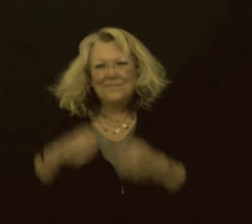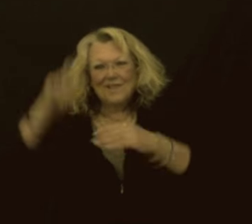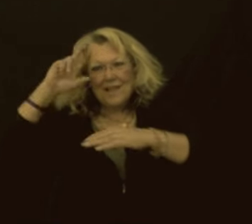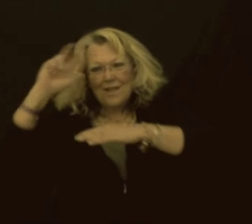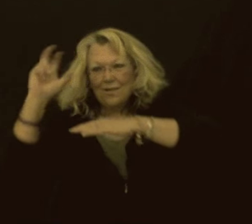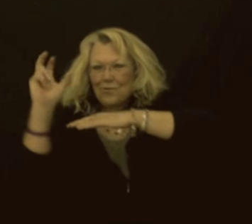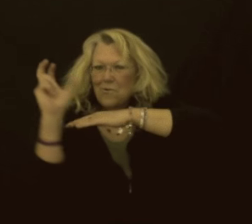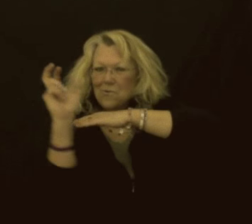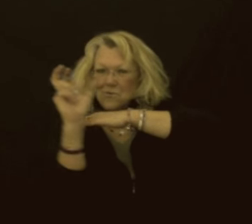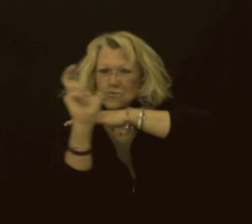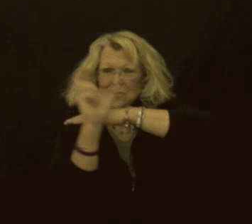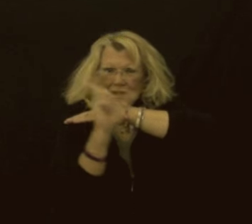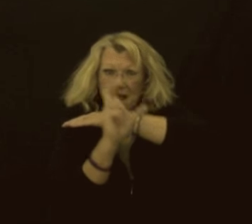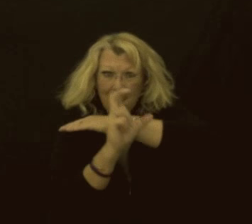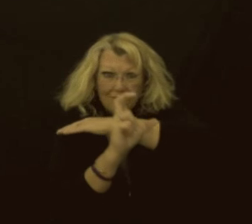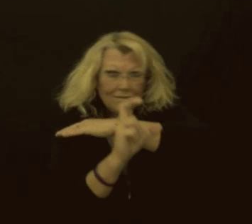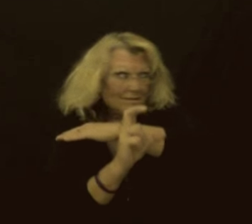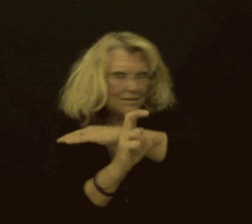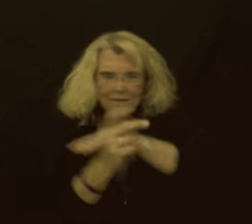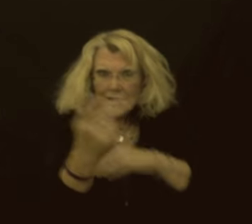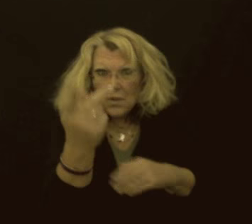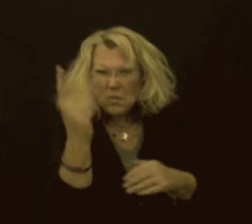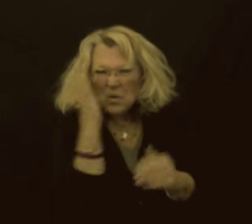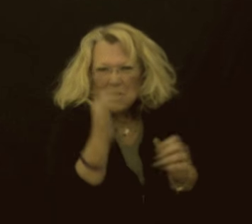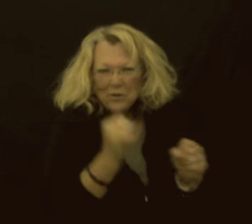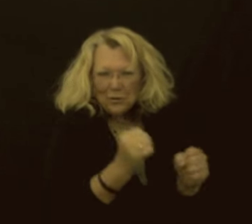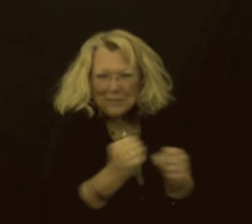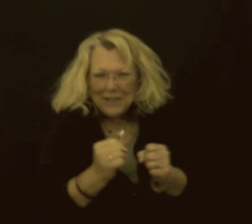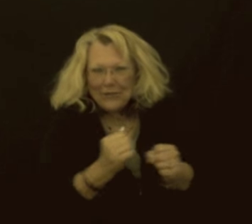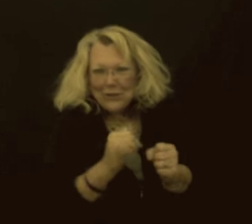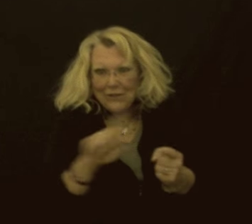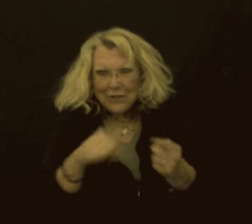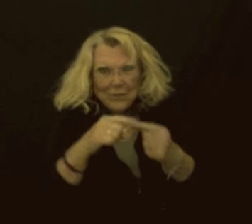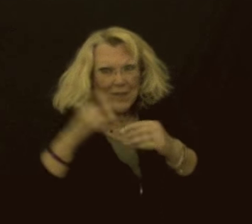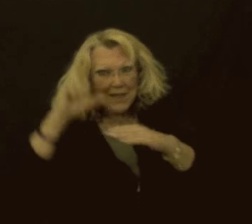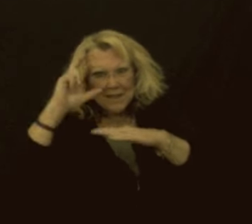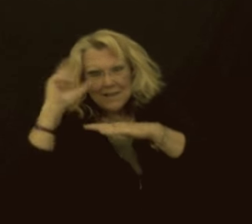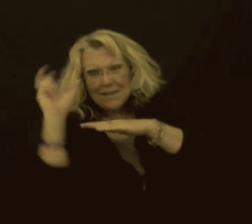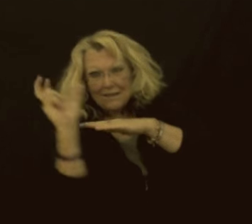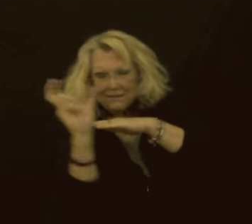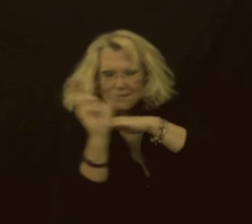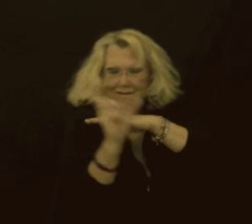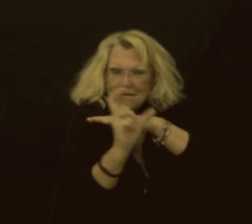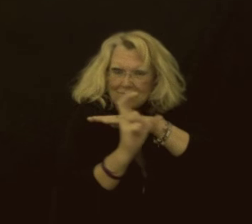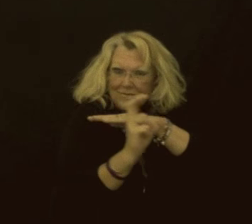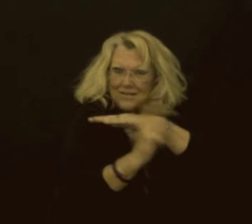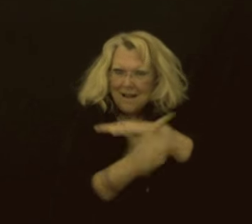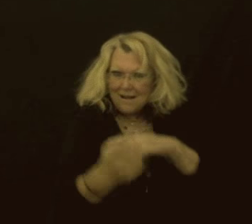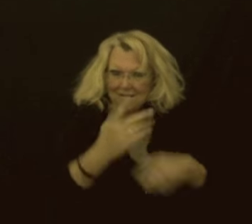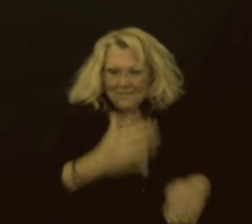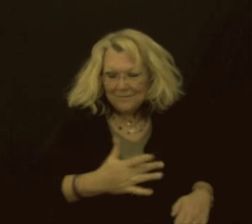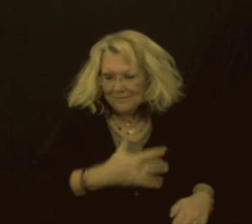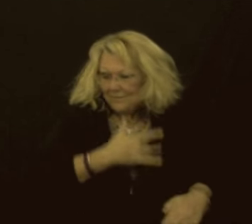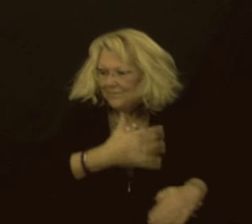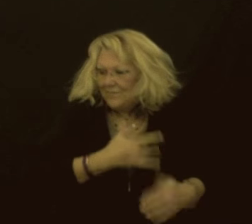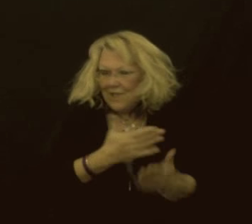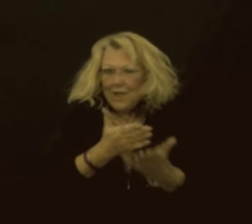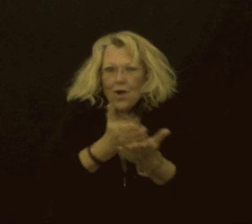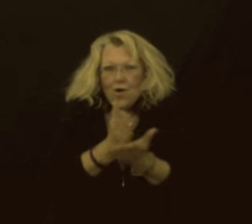When the sun goes down, we'll be grooving. When the sun goes down, we'll be feeling